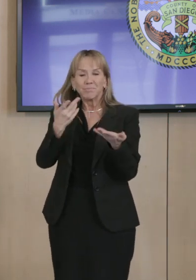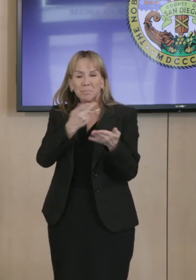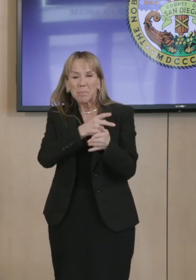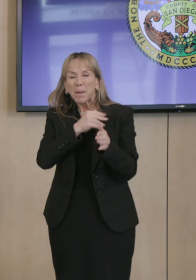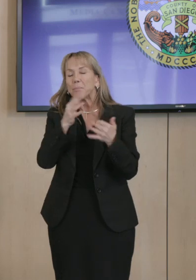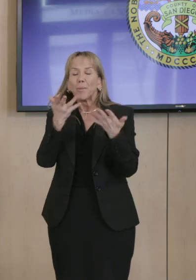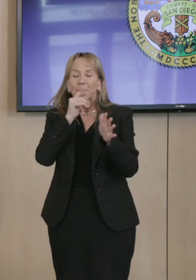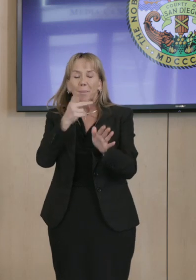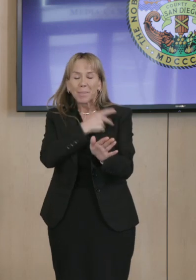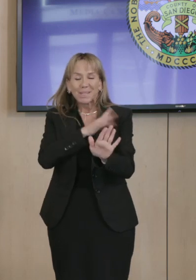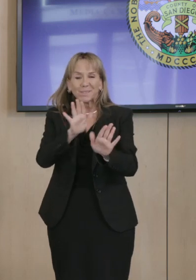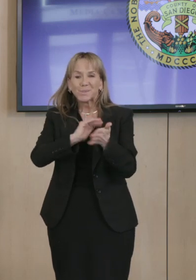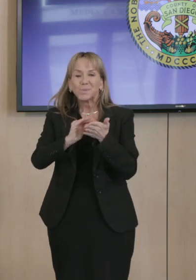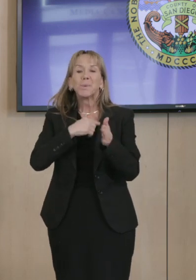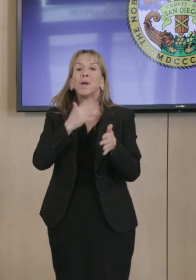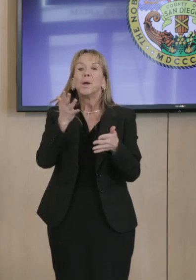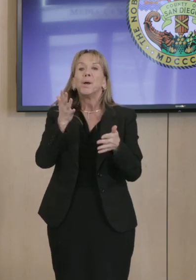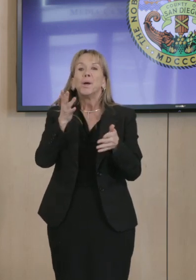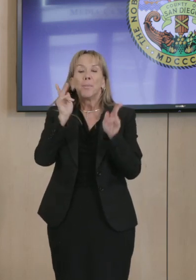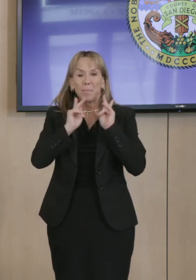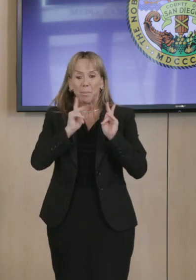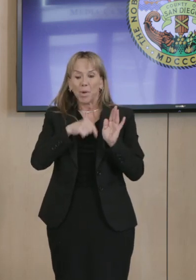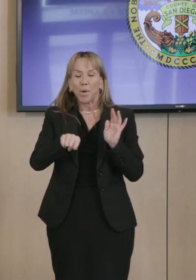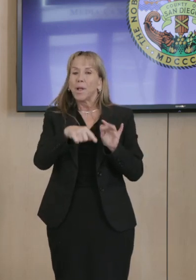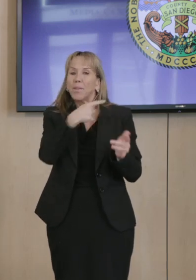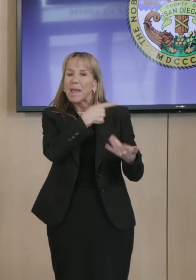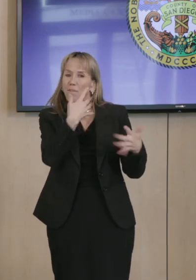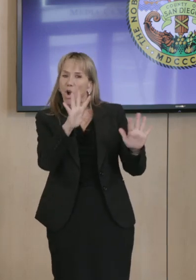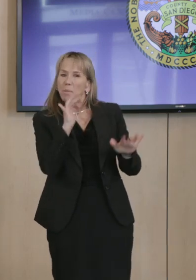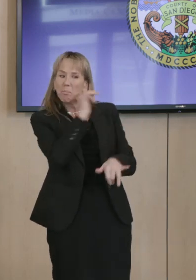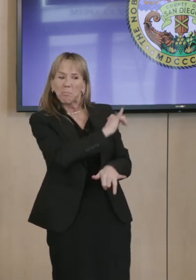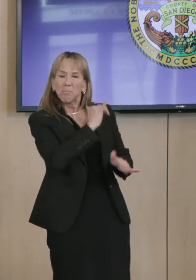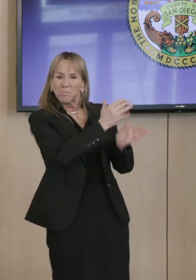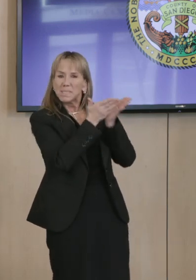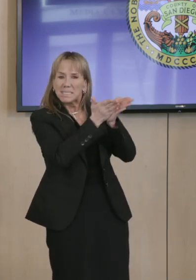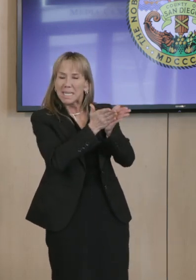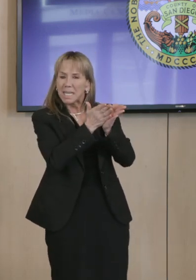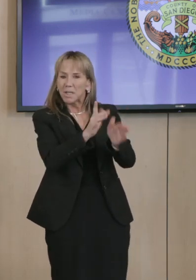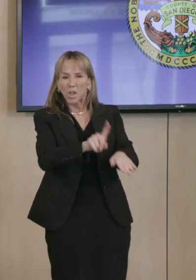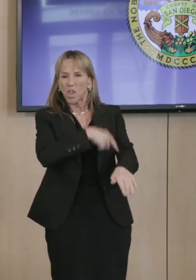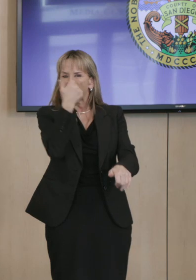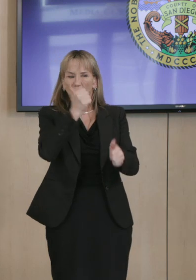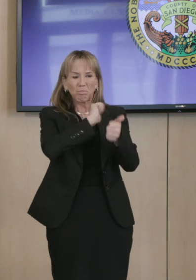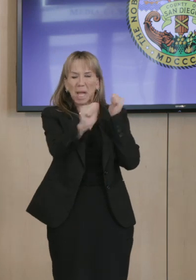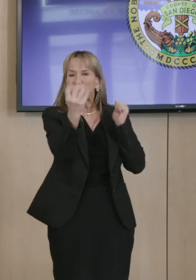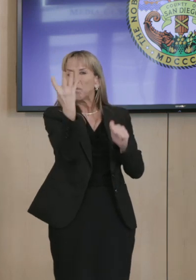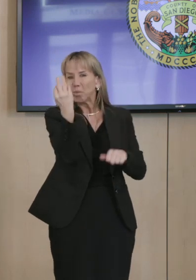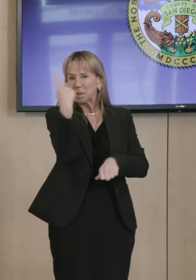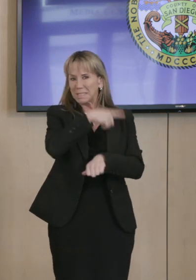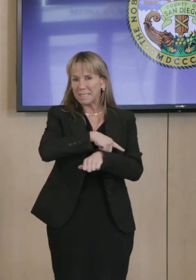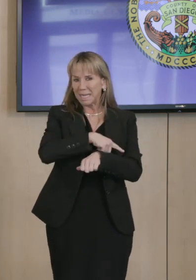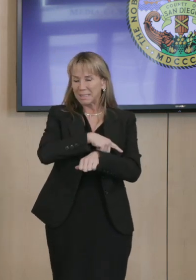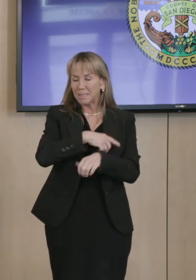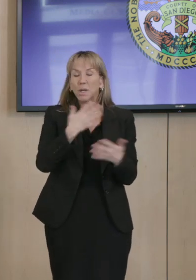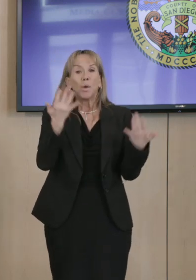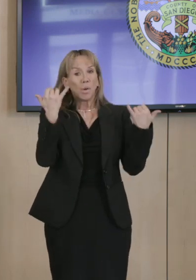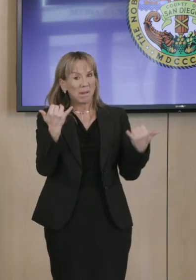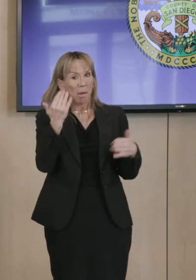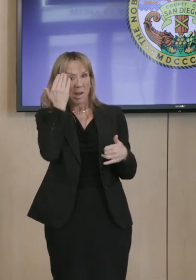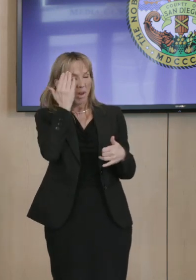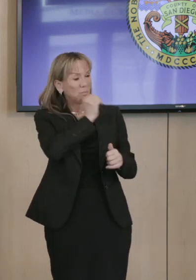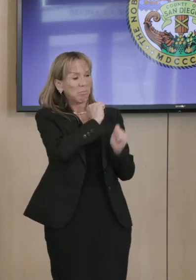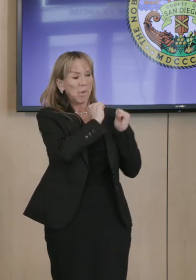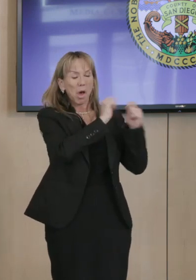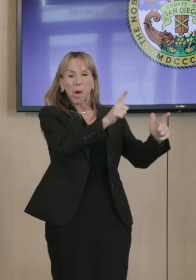will each have been at sea for longer than 14 days, and we know at this time there is no influenza-like